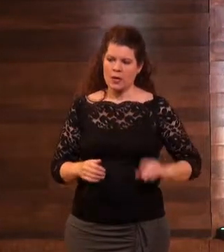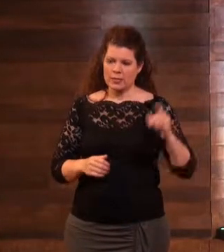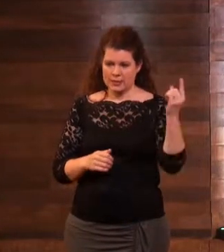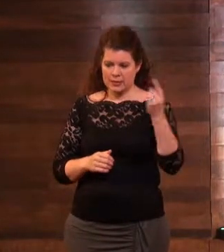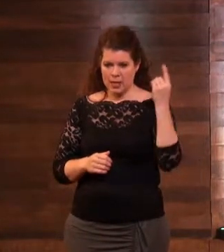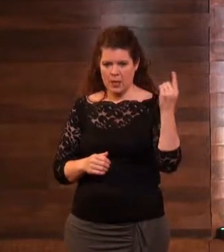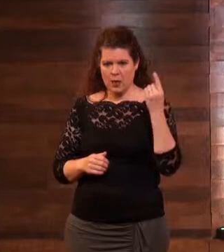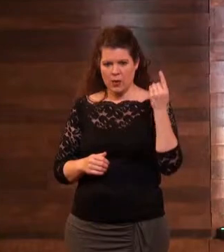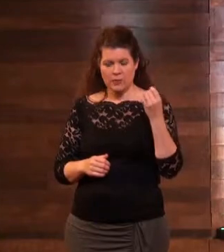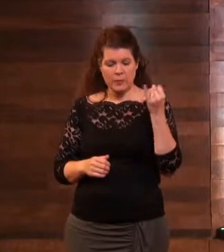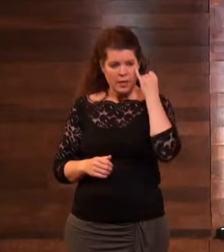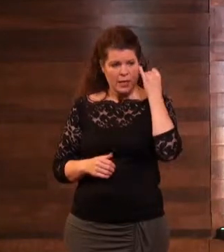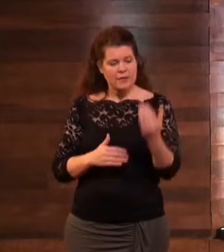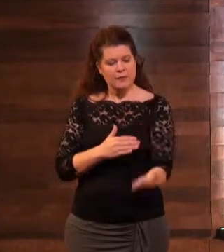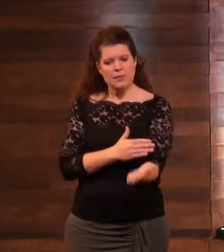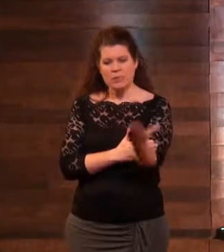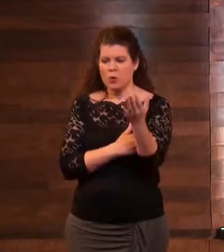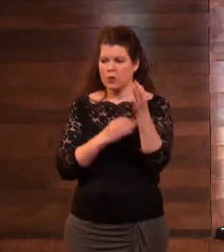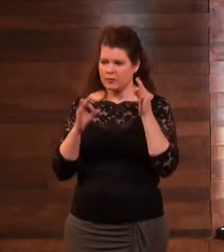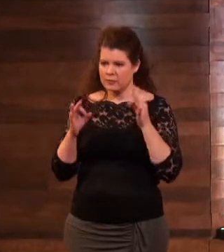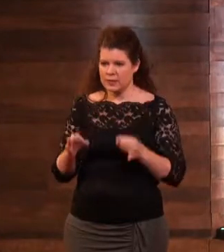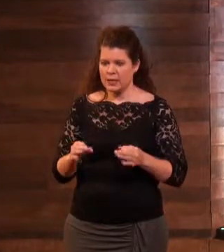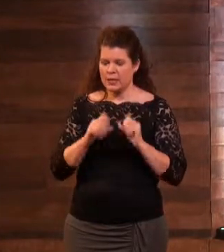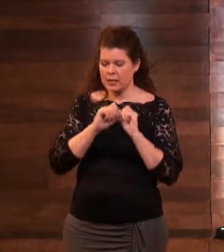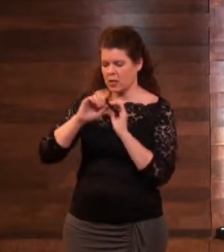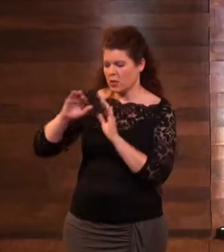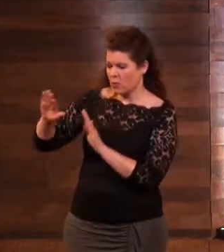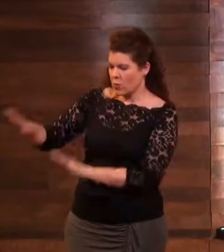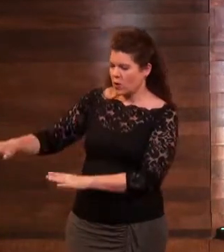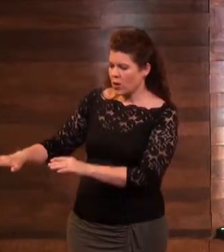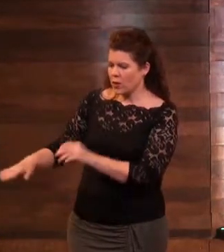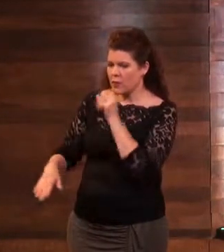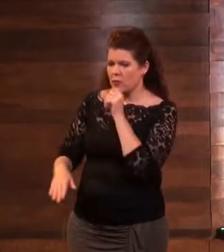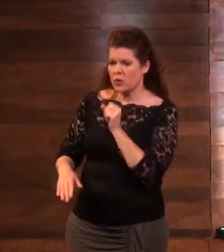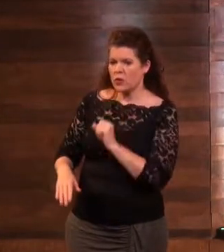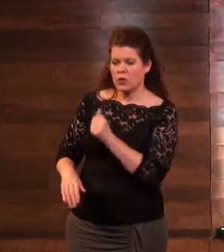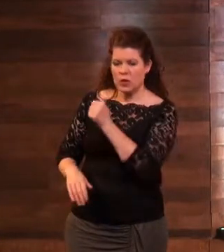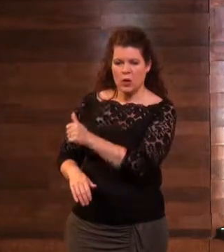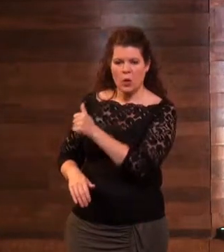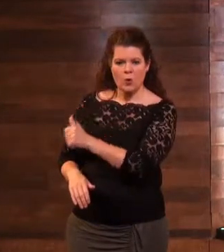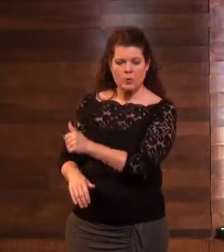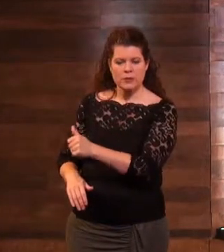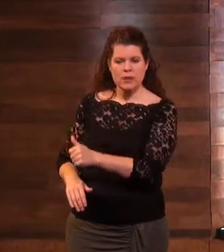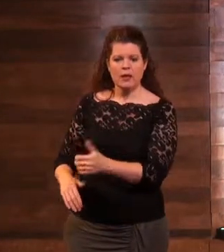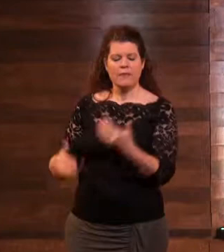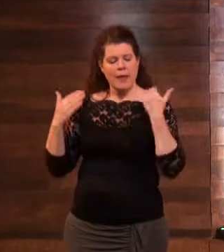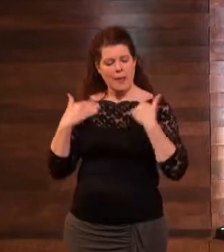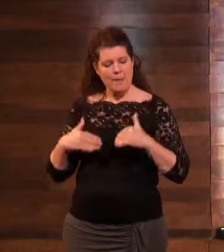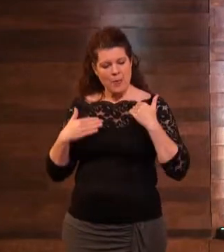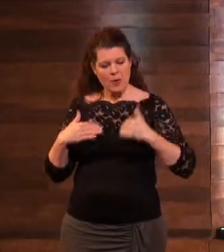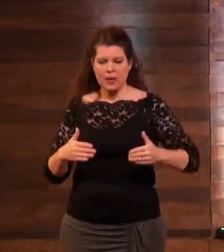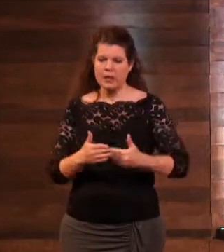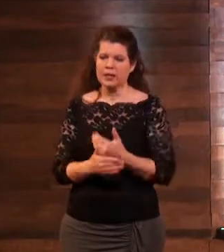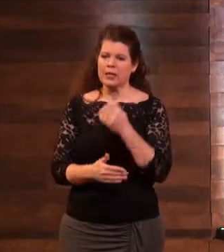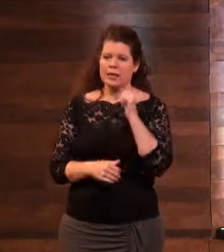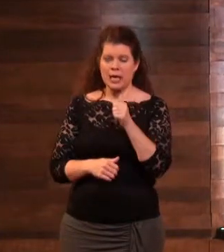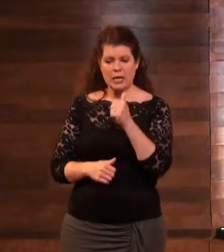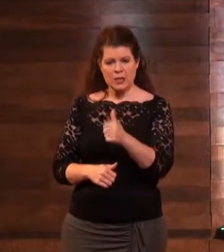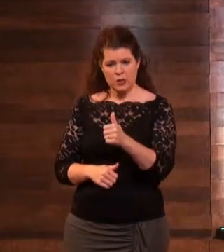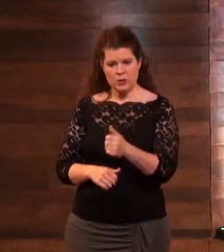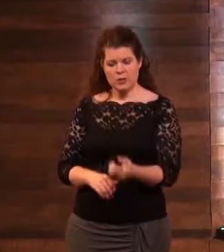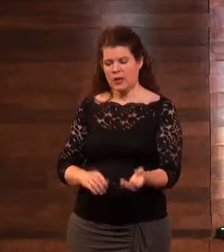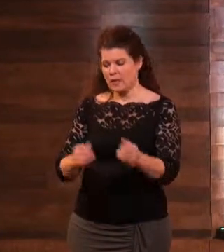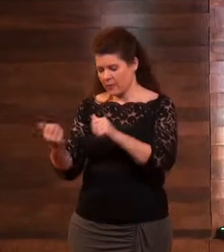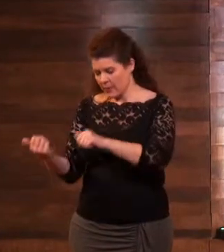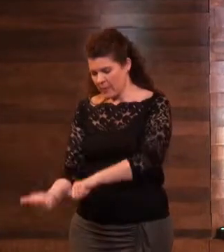If this morning you've decided you'd like to put off your old self and put on a new self made in the image of God by being baptized